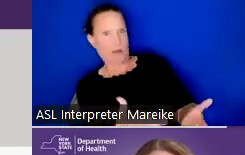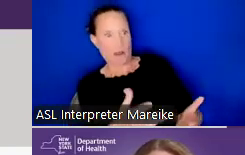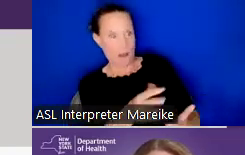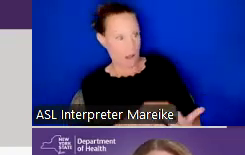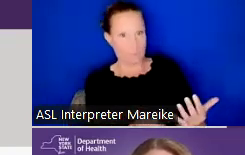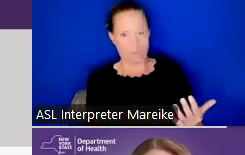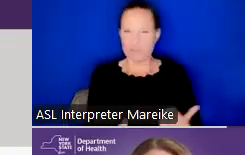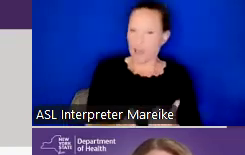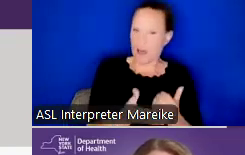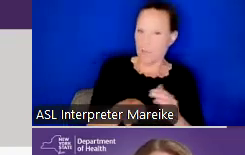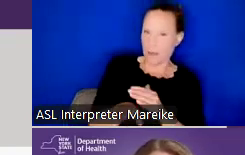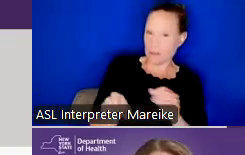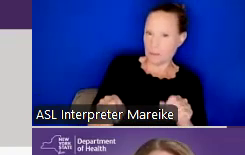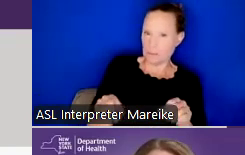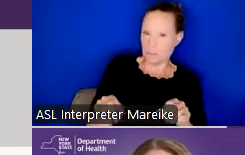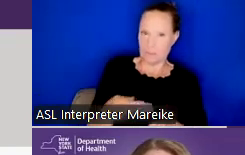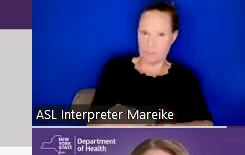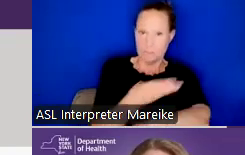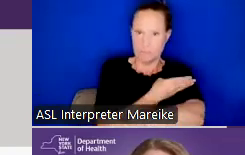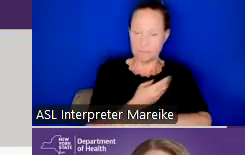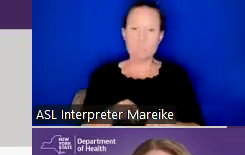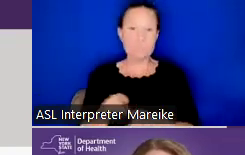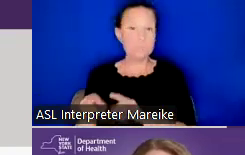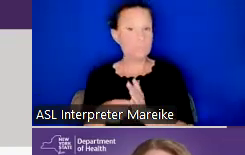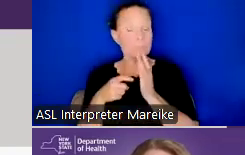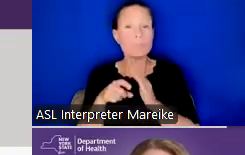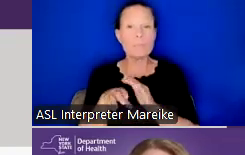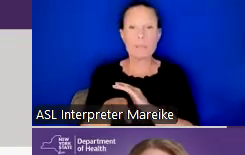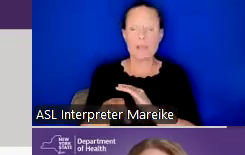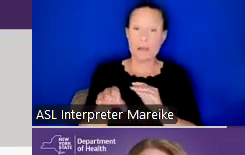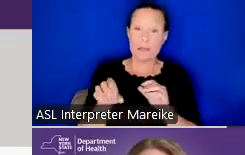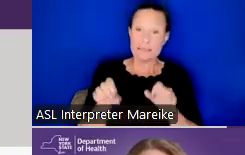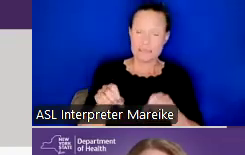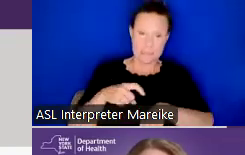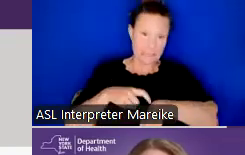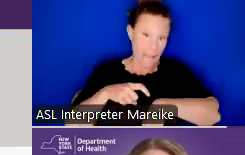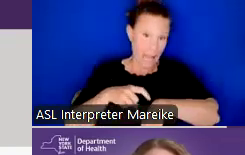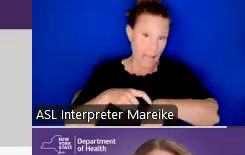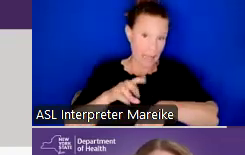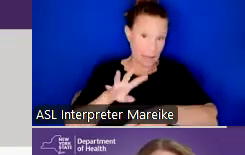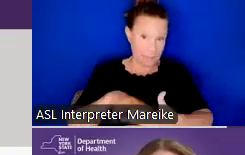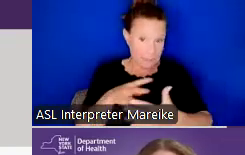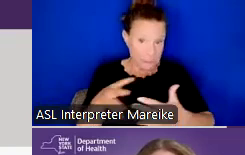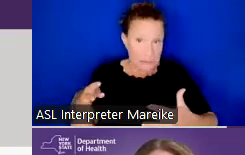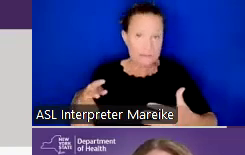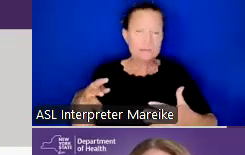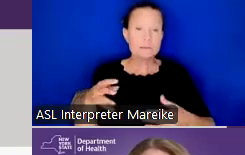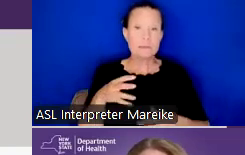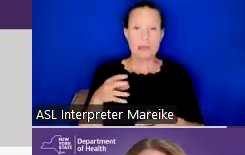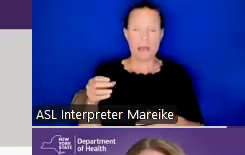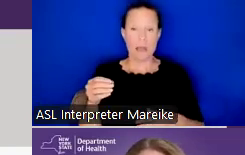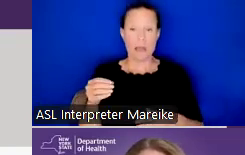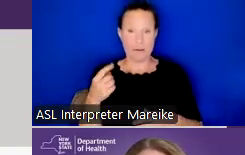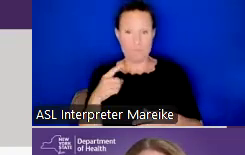We also require accessible times and for things to be delivered